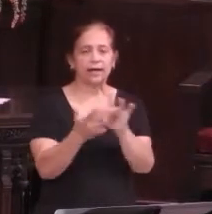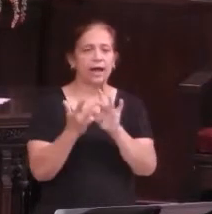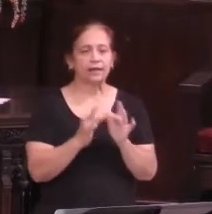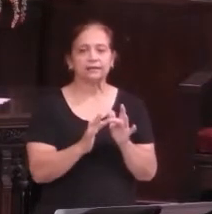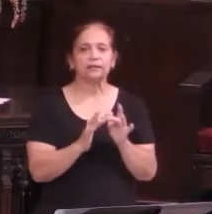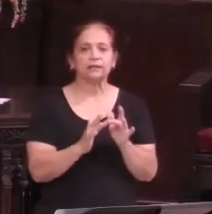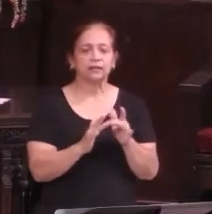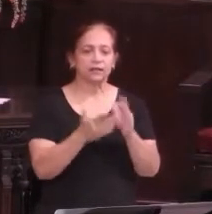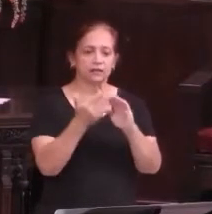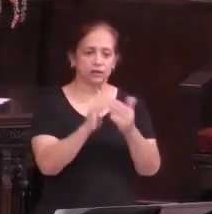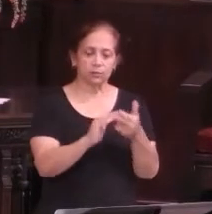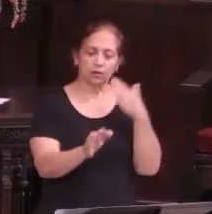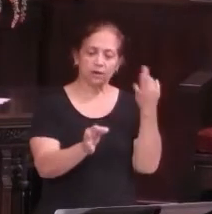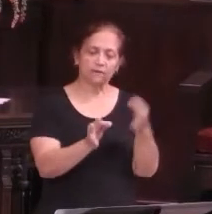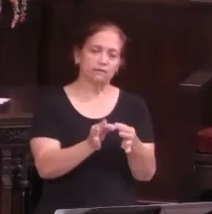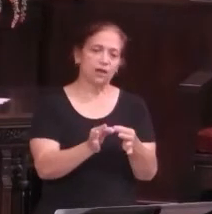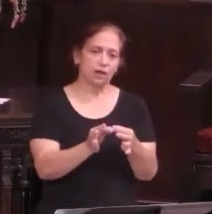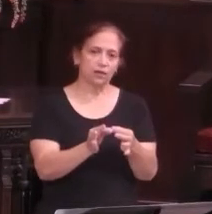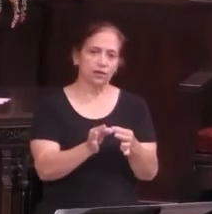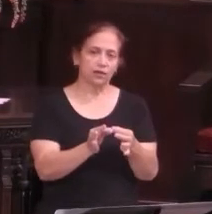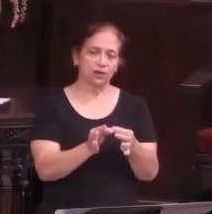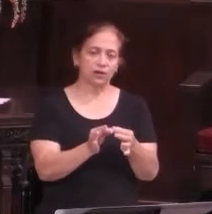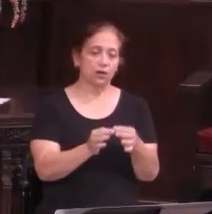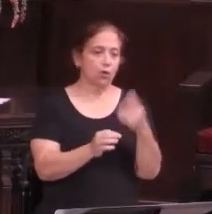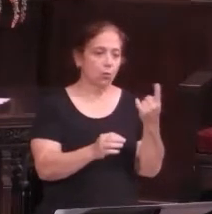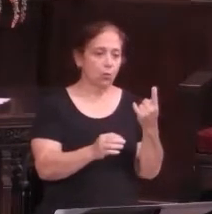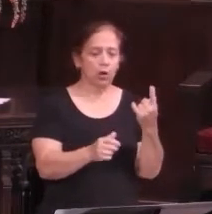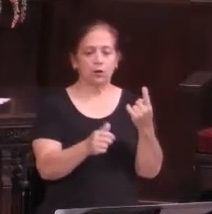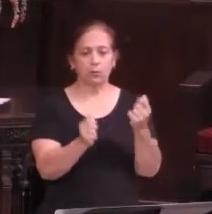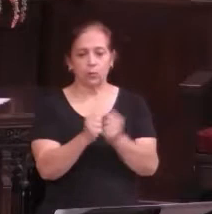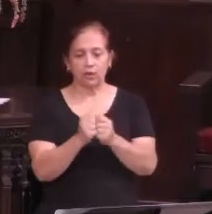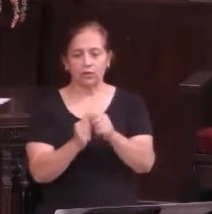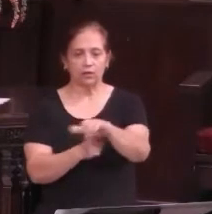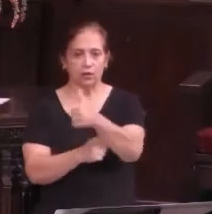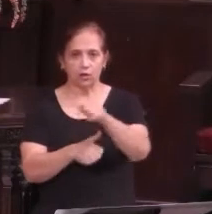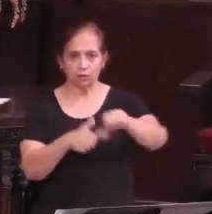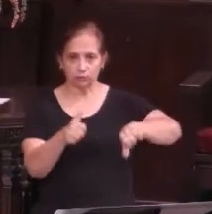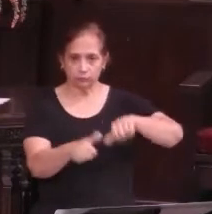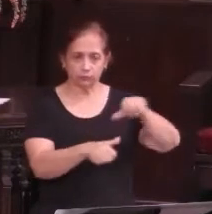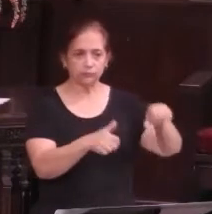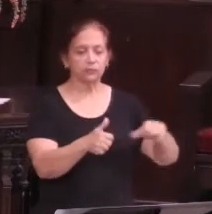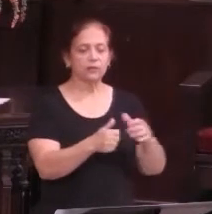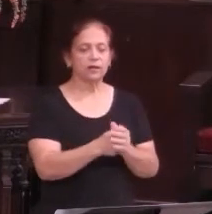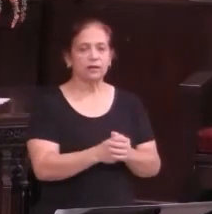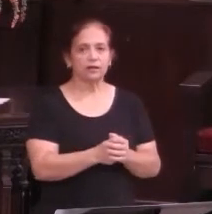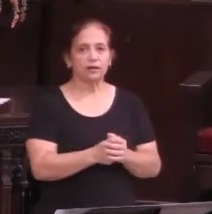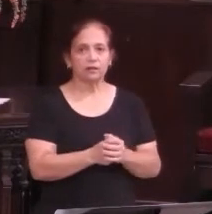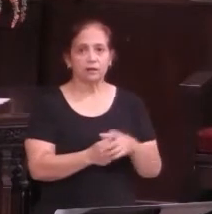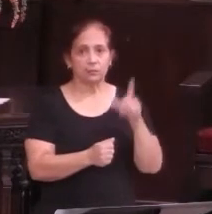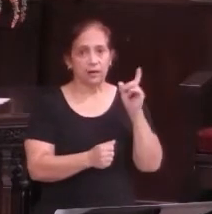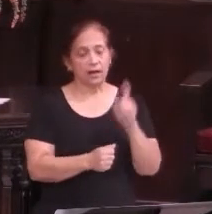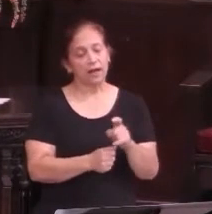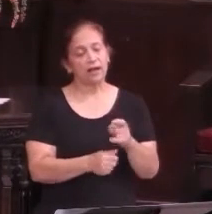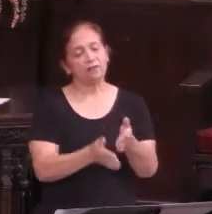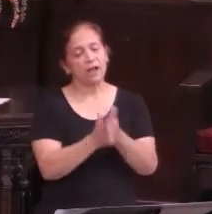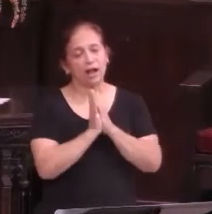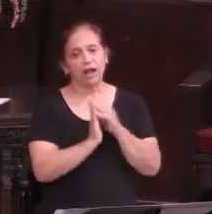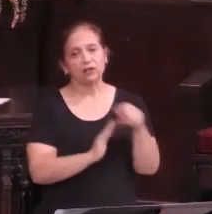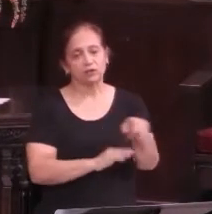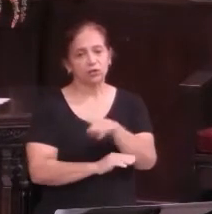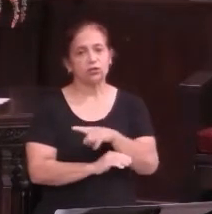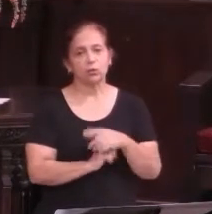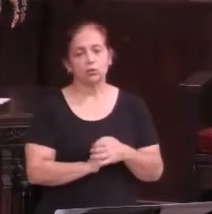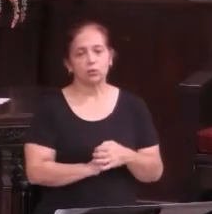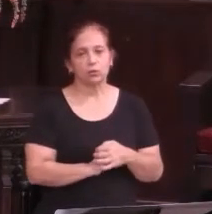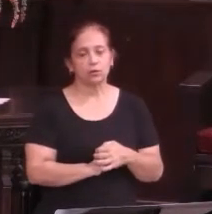a community of faith, one with another. I have to implore you, however, especially